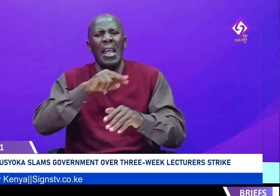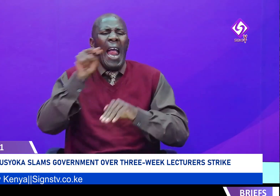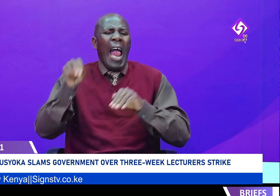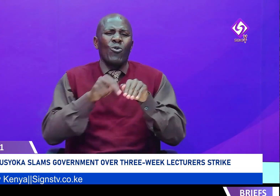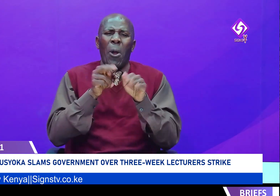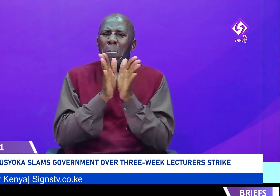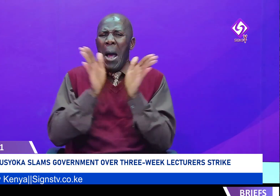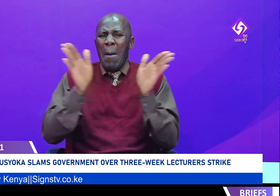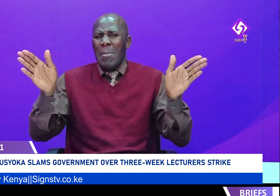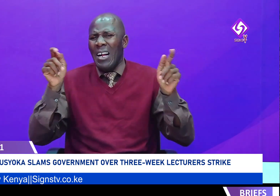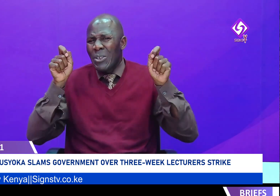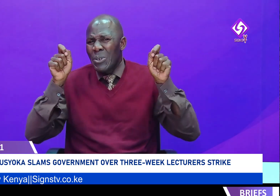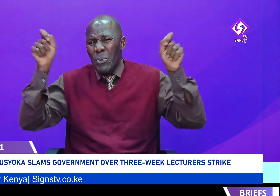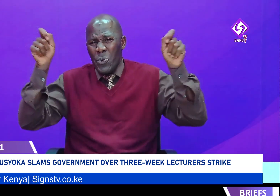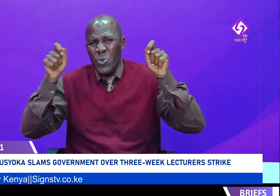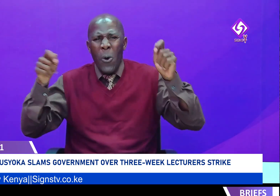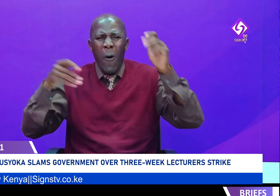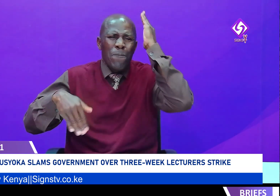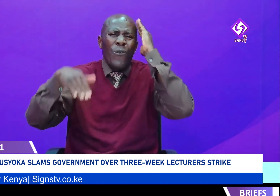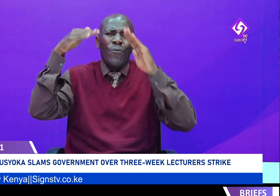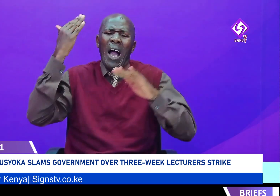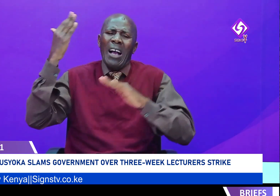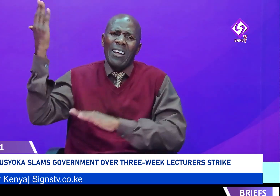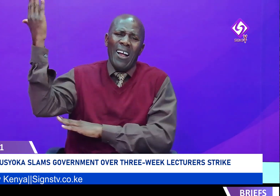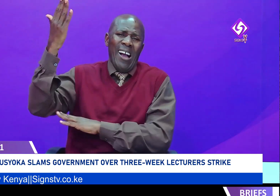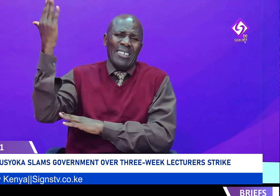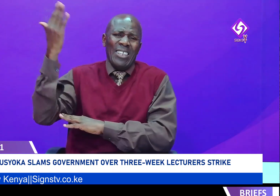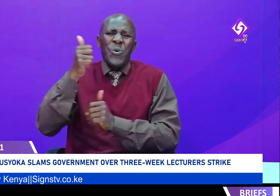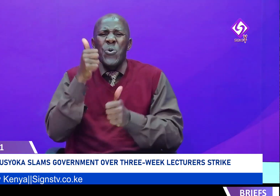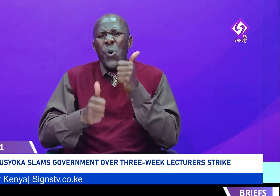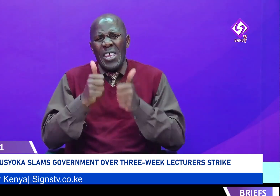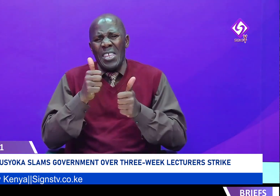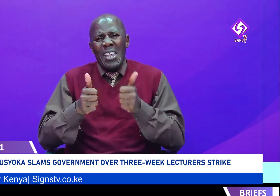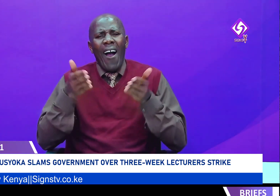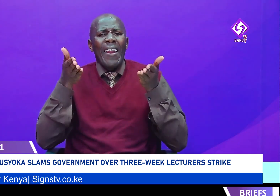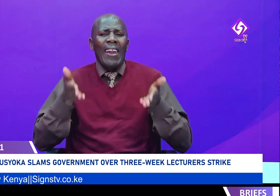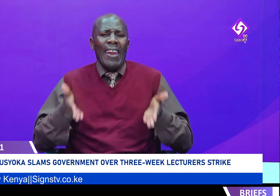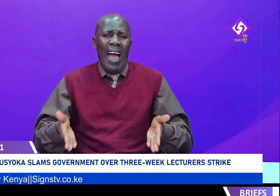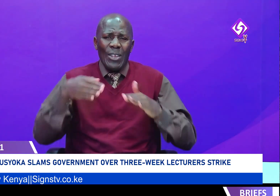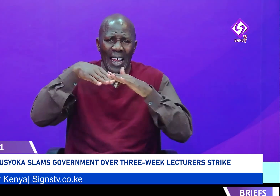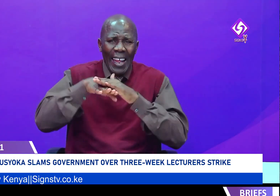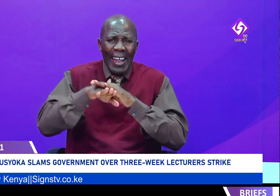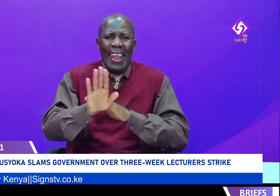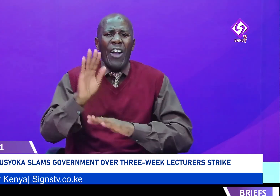ongoing nationwide strike by university lecturers, which has now entered its 3rd week.